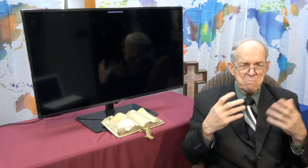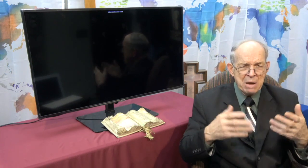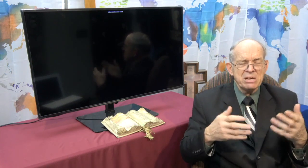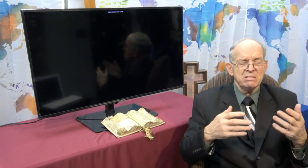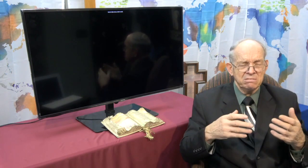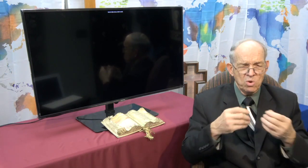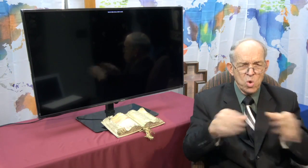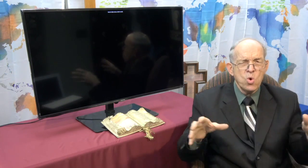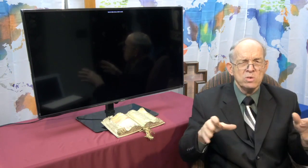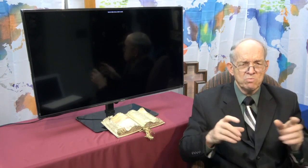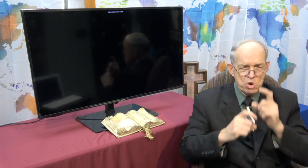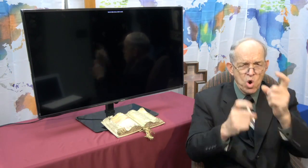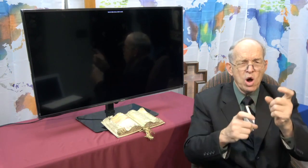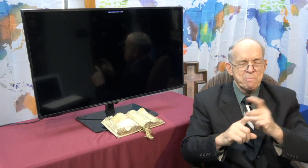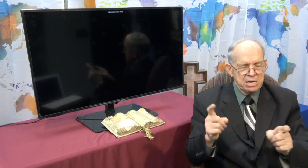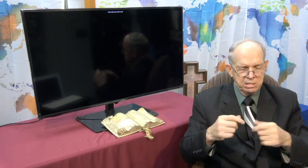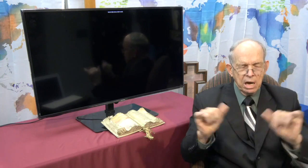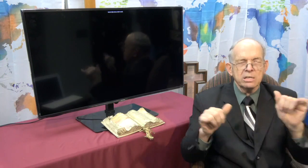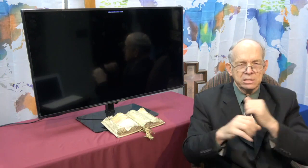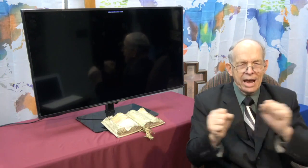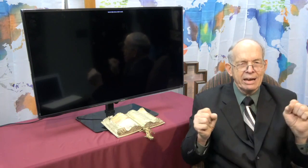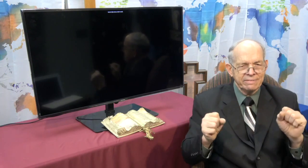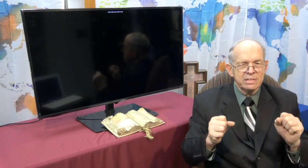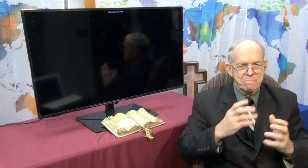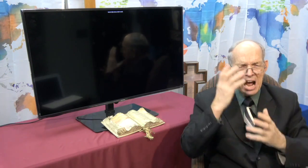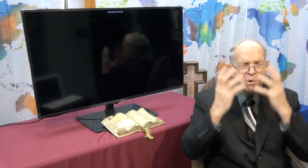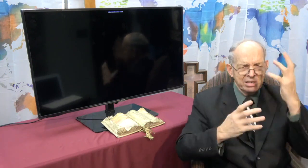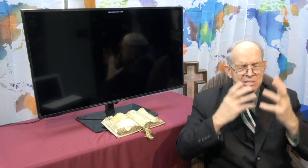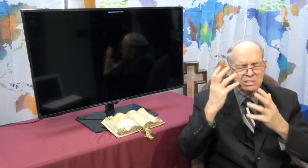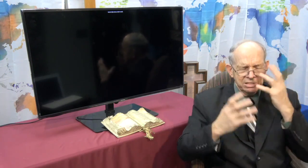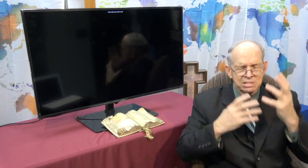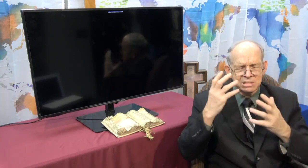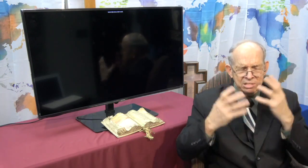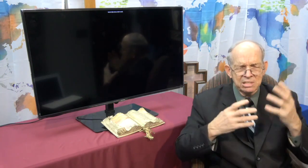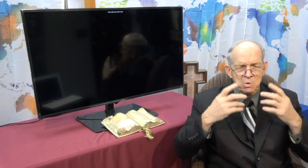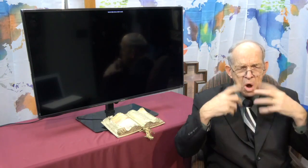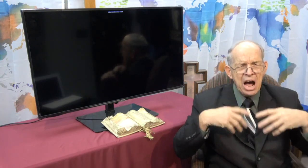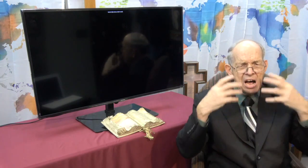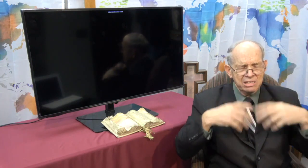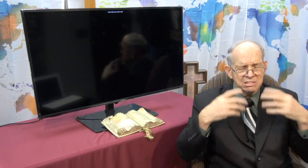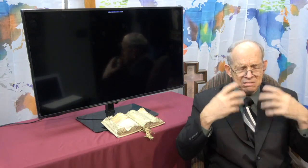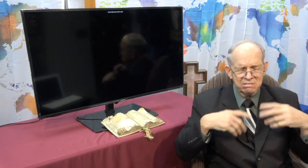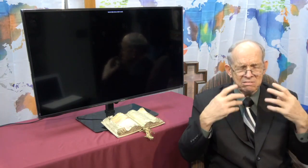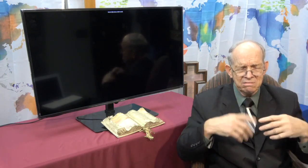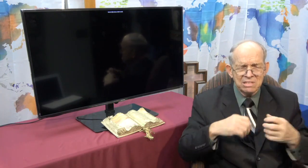Maybe lose the world, but just say, forever. Cry.